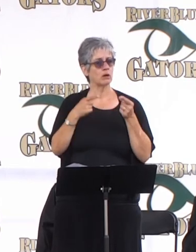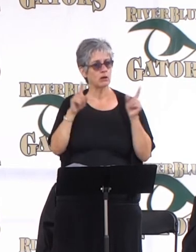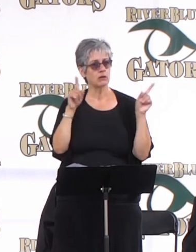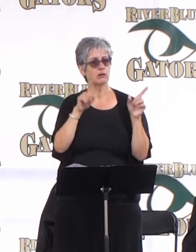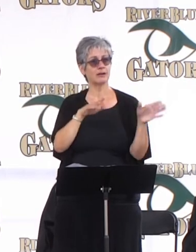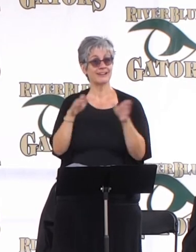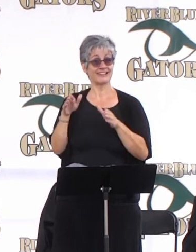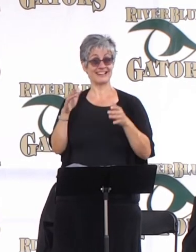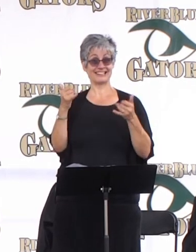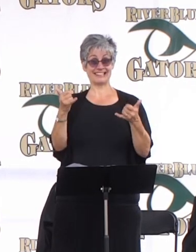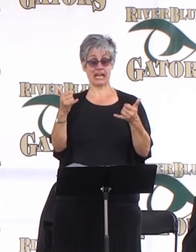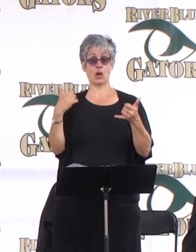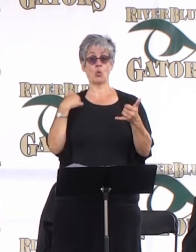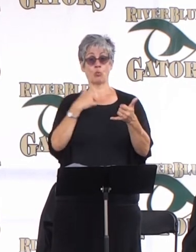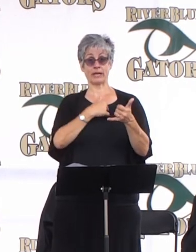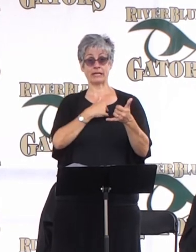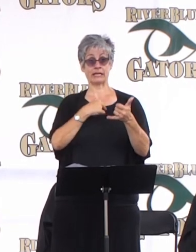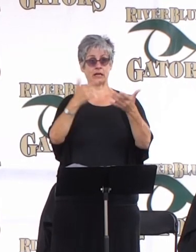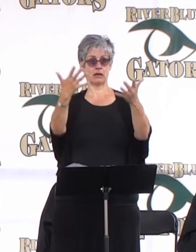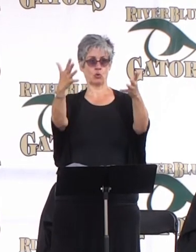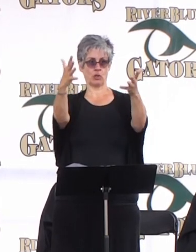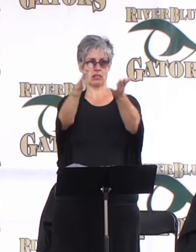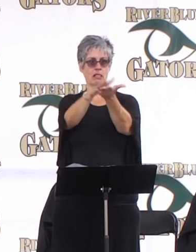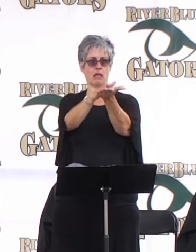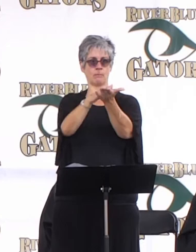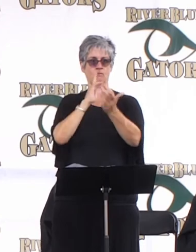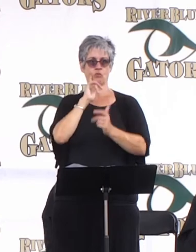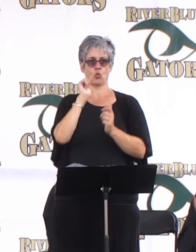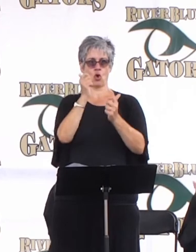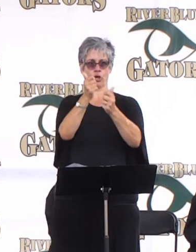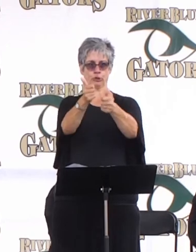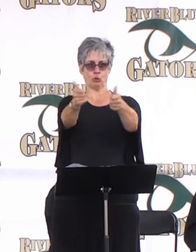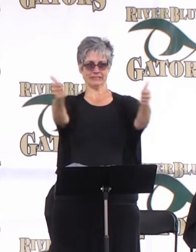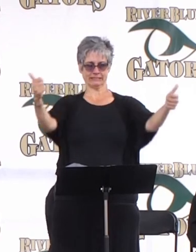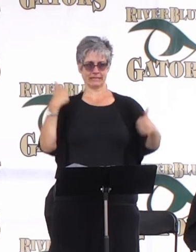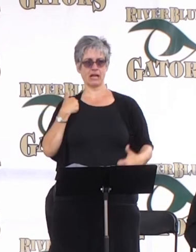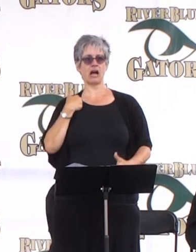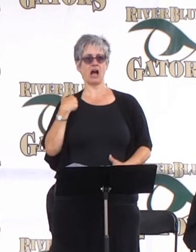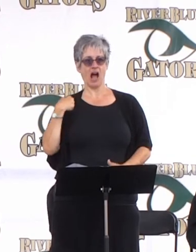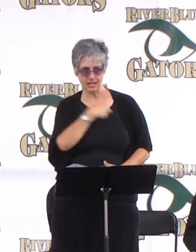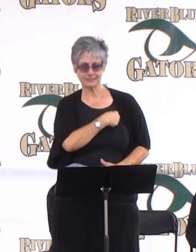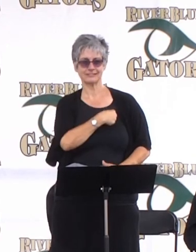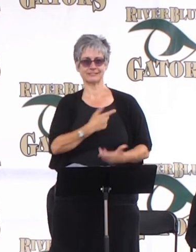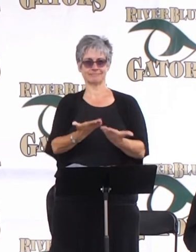had you clap for me, we deserve another round of applause. So everyone, let's hear for the class of 21.